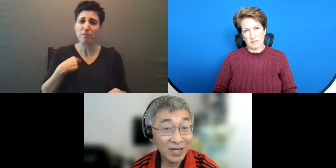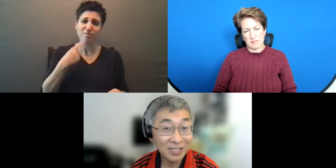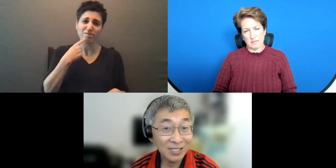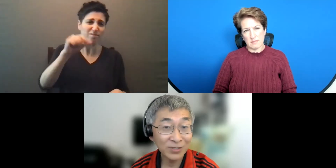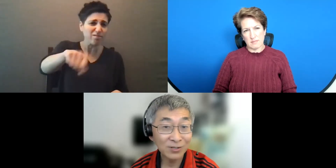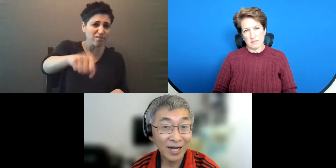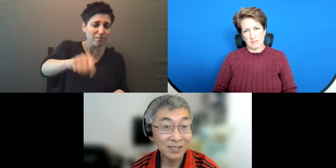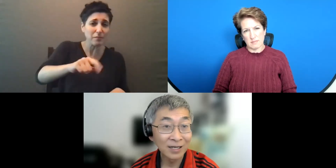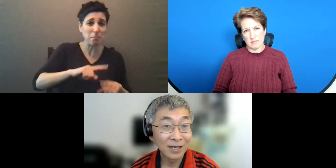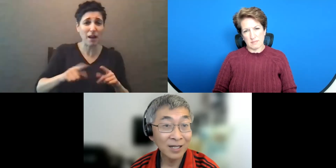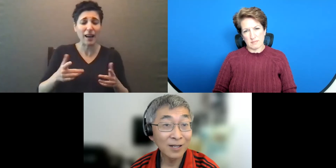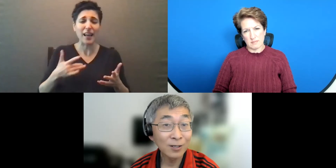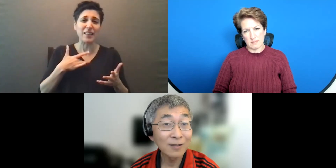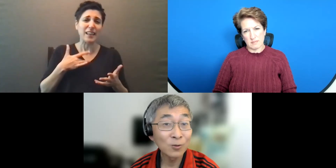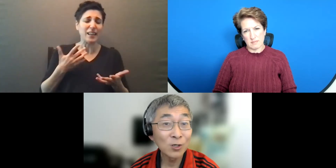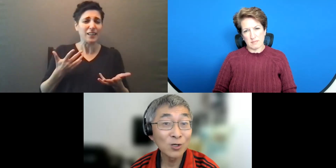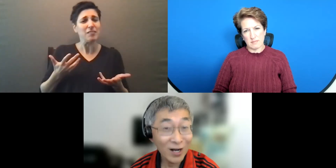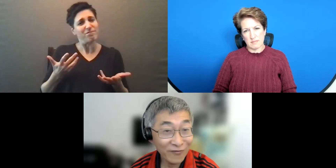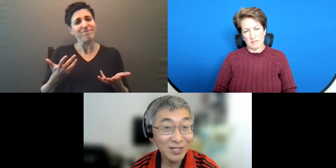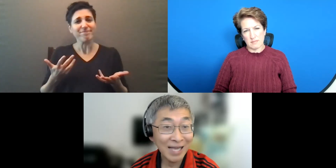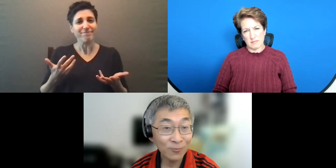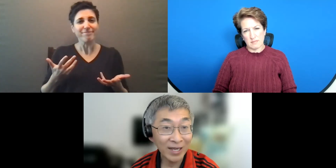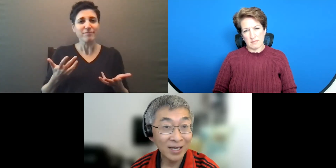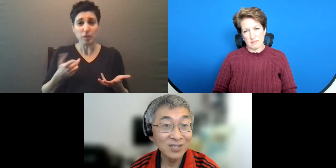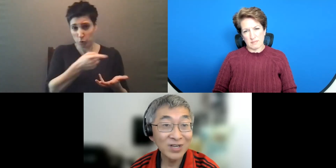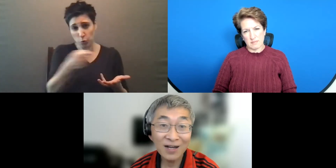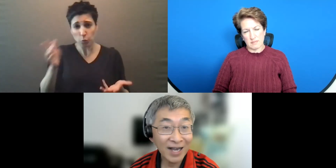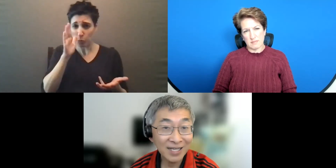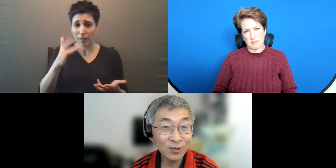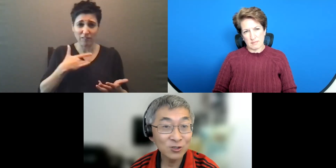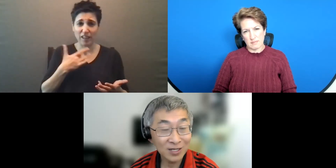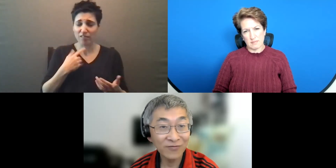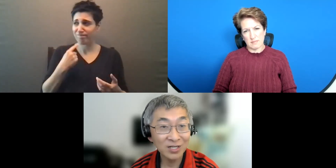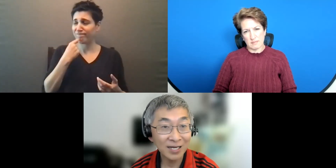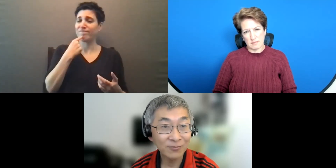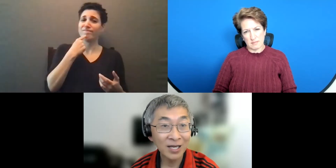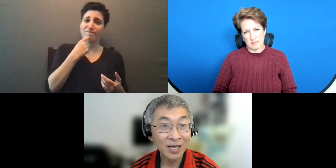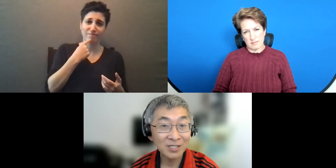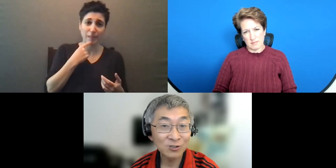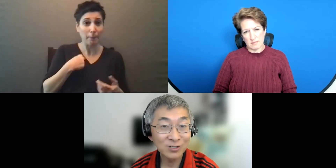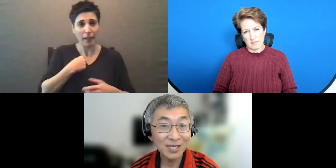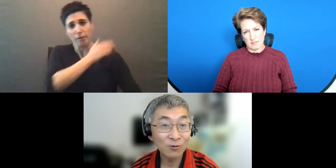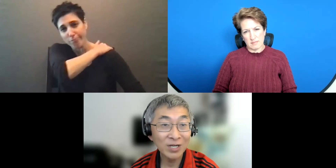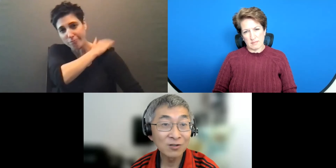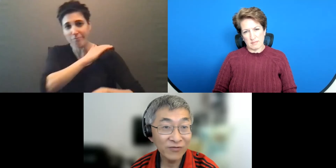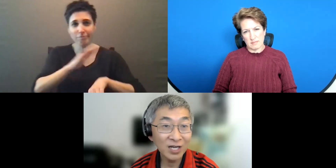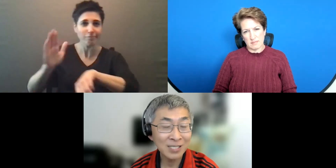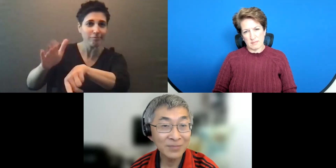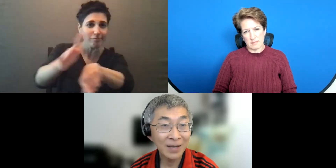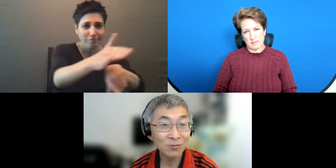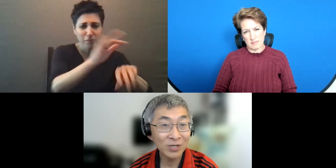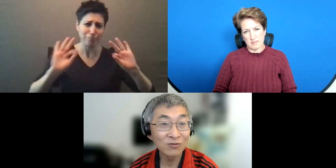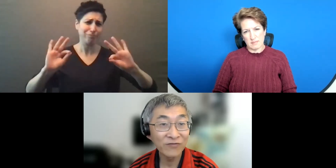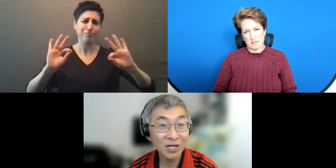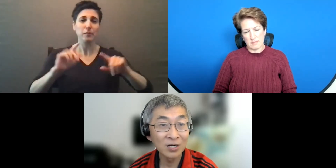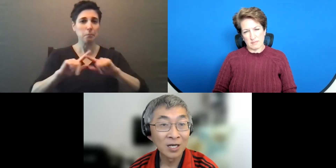I'm honest with you guys. You will feel that way, even though I say you shouldn't feel that way. But the truth is, we do feel,